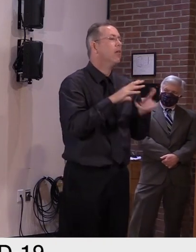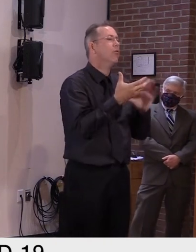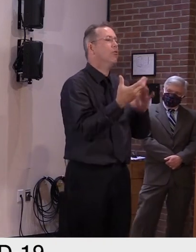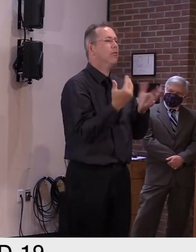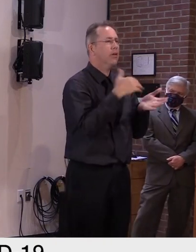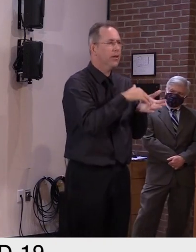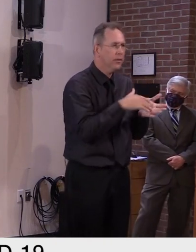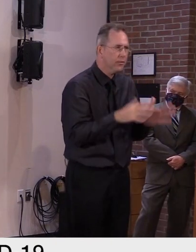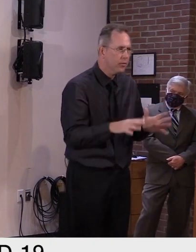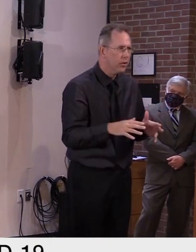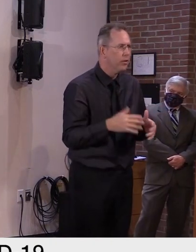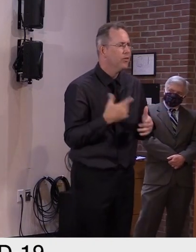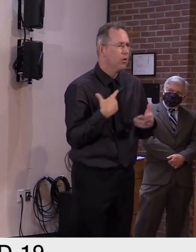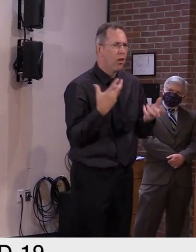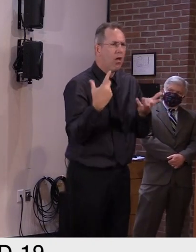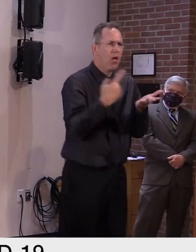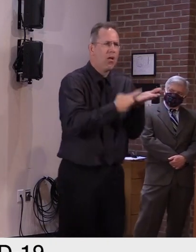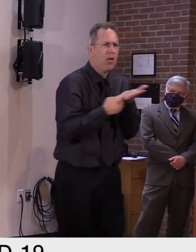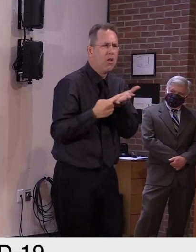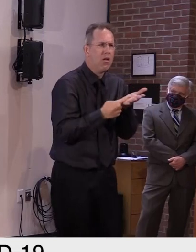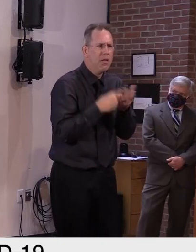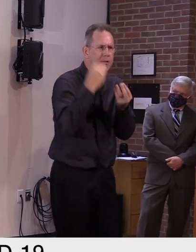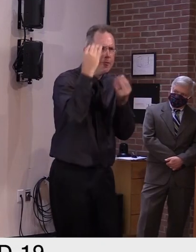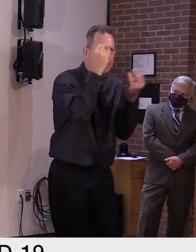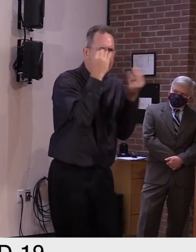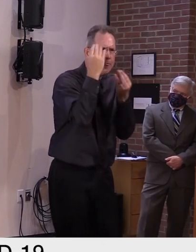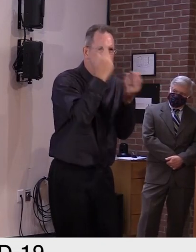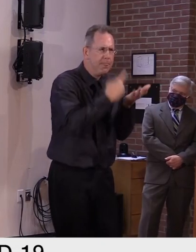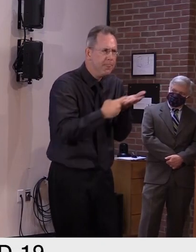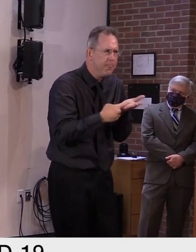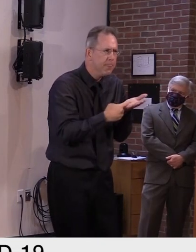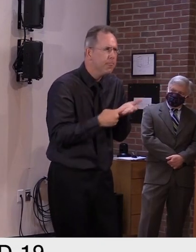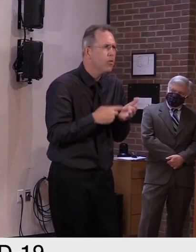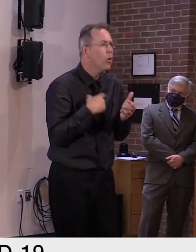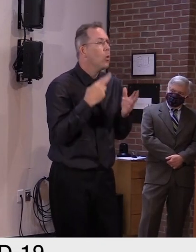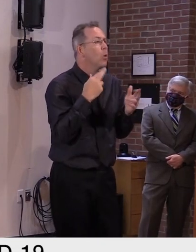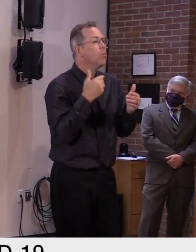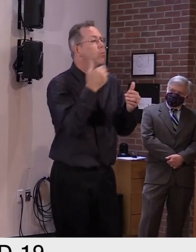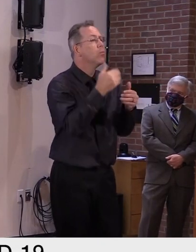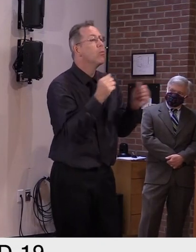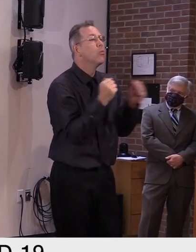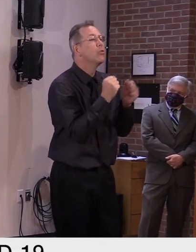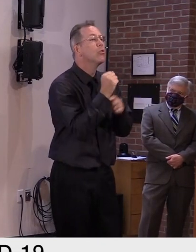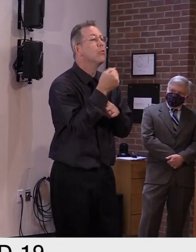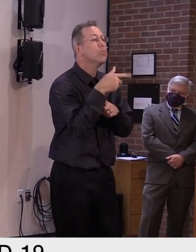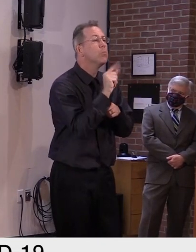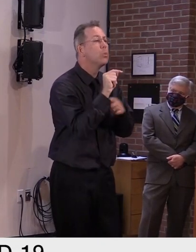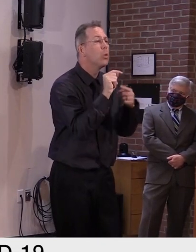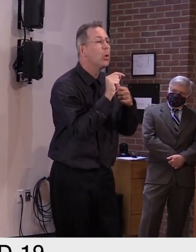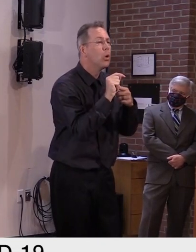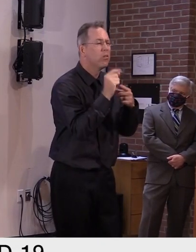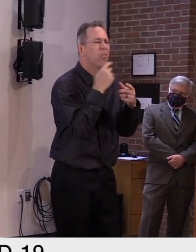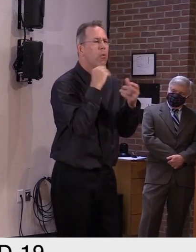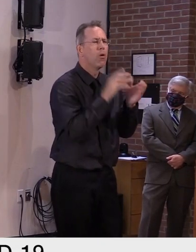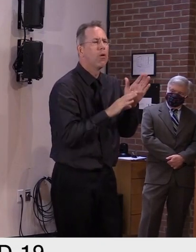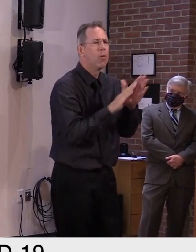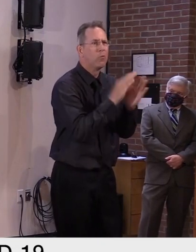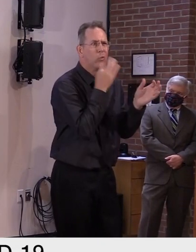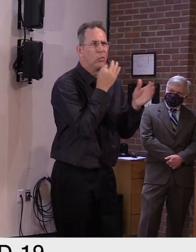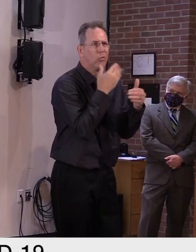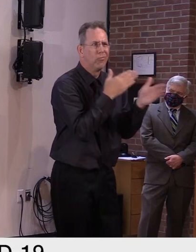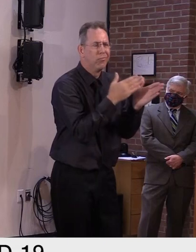something in terms of winter sports guidance fairly soon. I would say in the next maybe week or